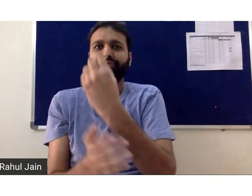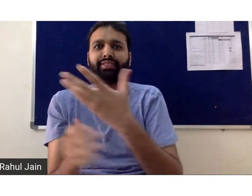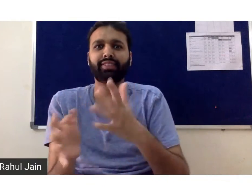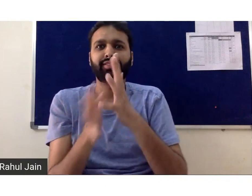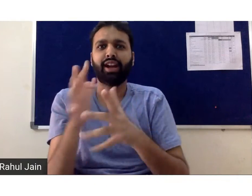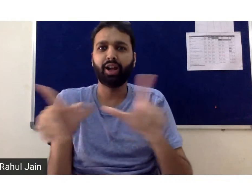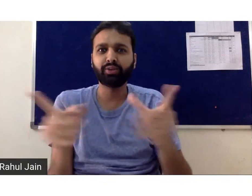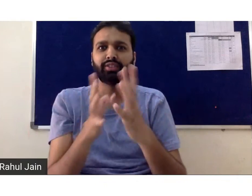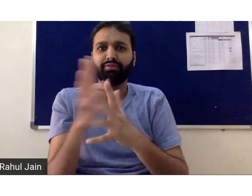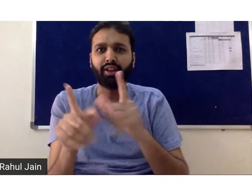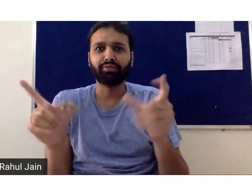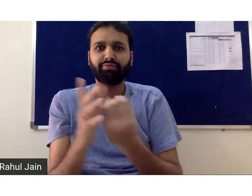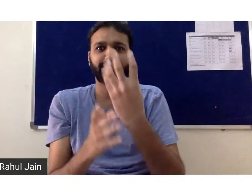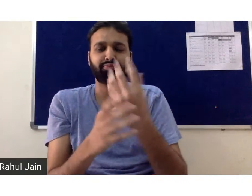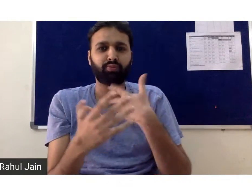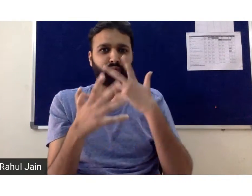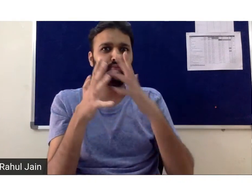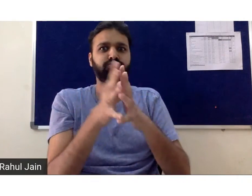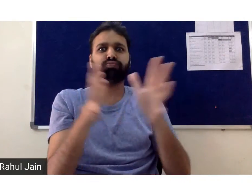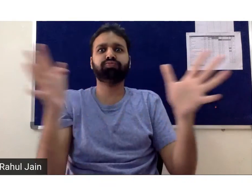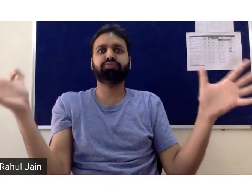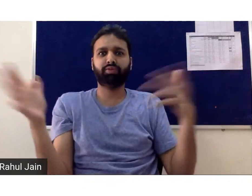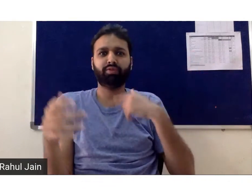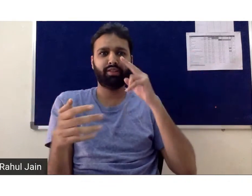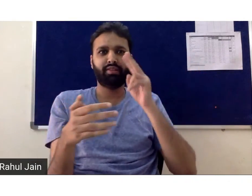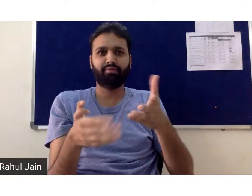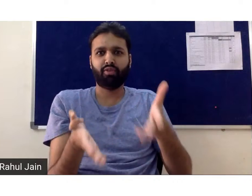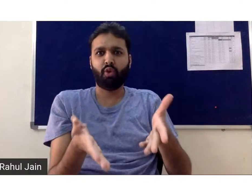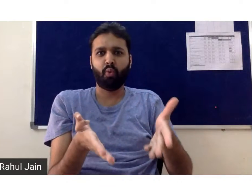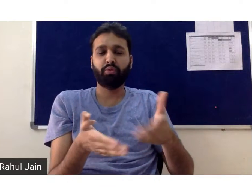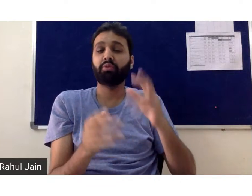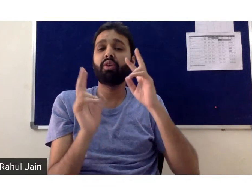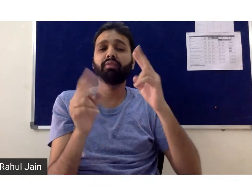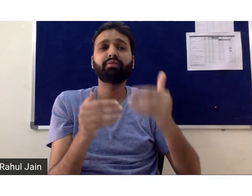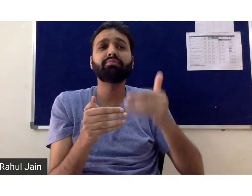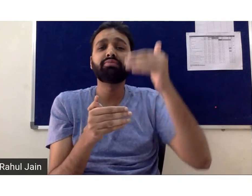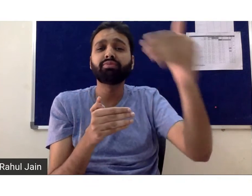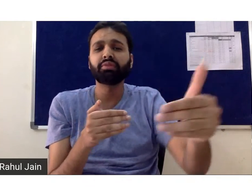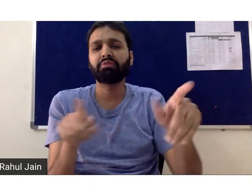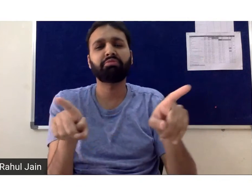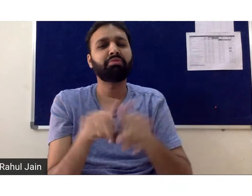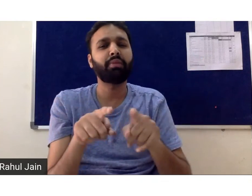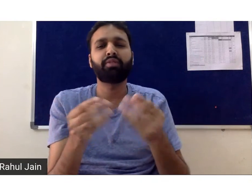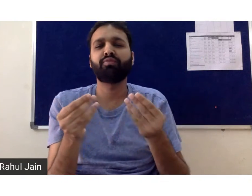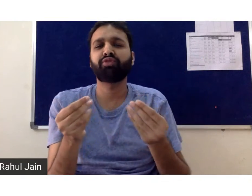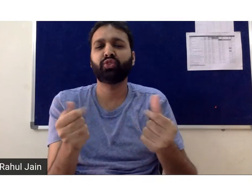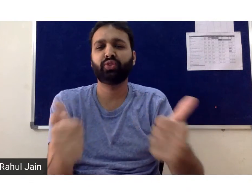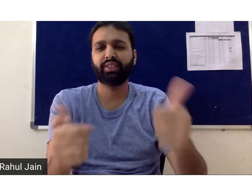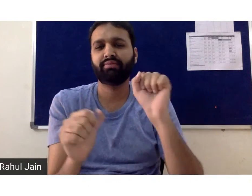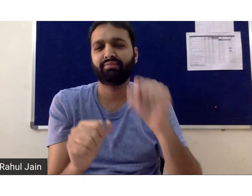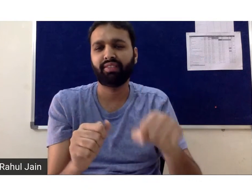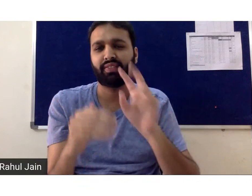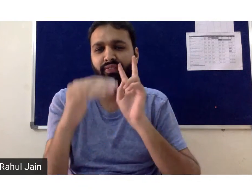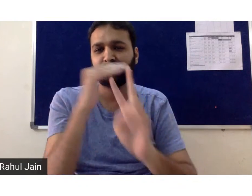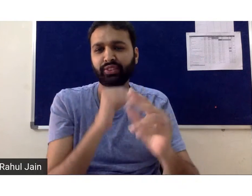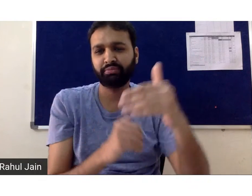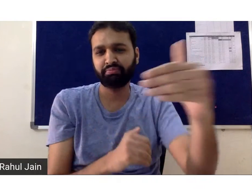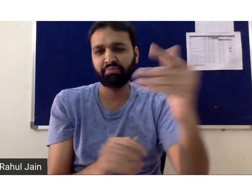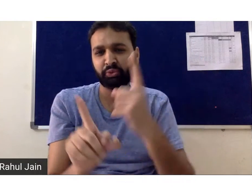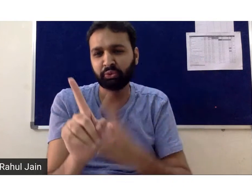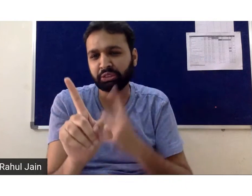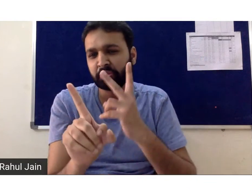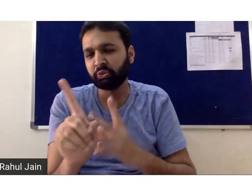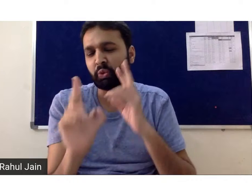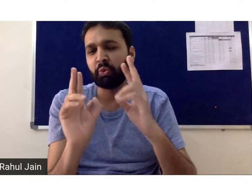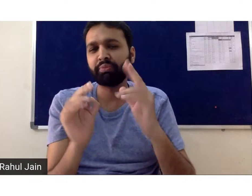accessible, a lot of information accessible. So we have a lot of information which is accessible through sign languages.